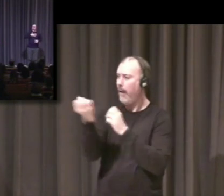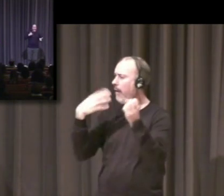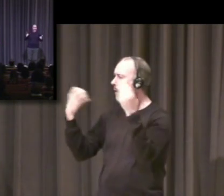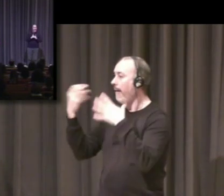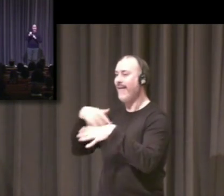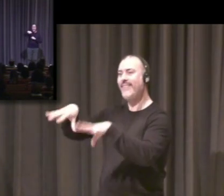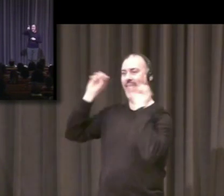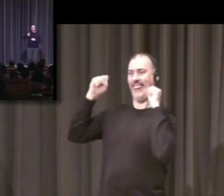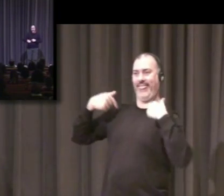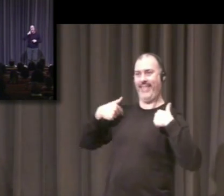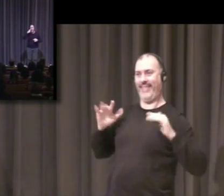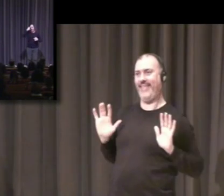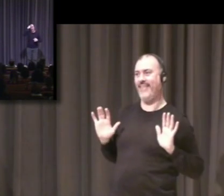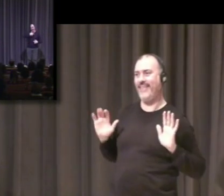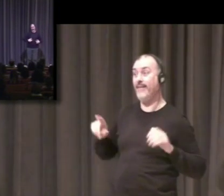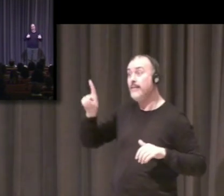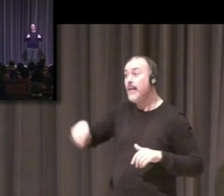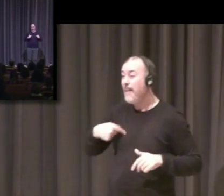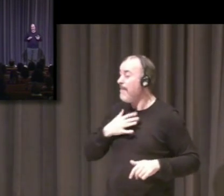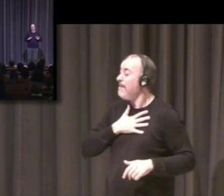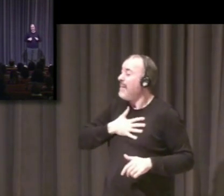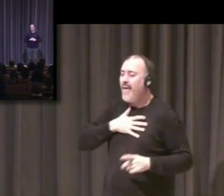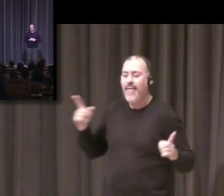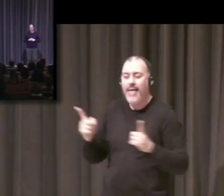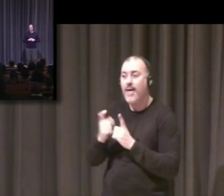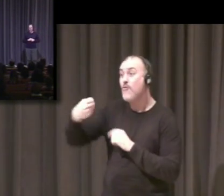These are basic human rights.